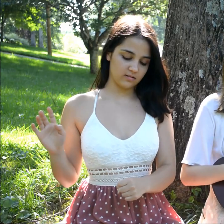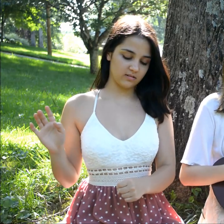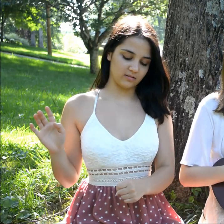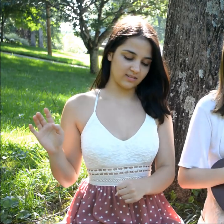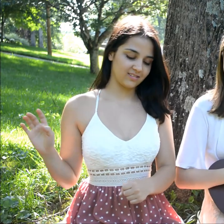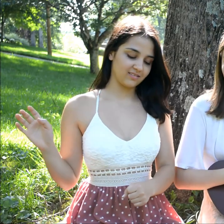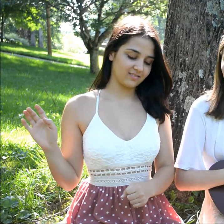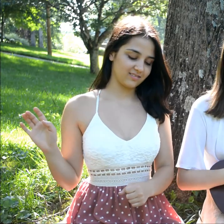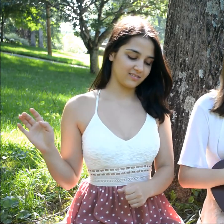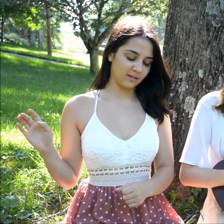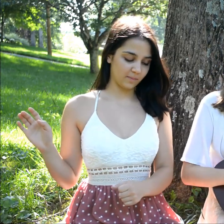Get it out